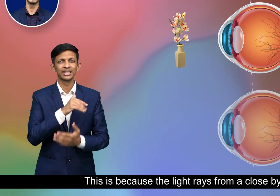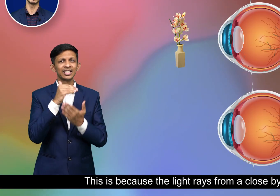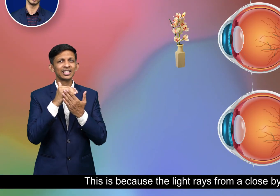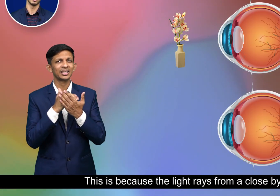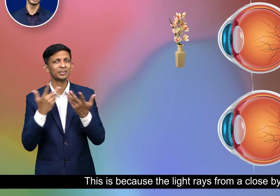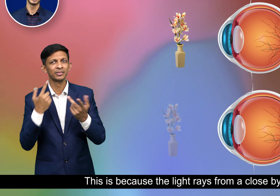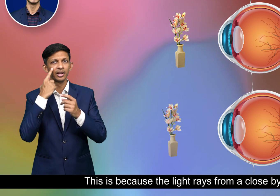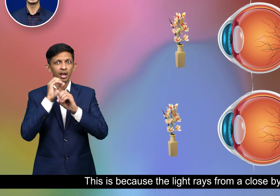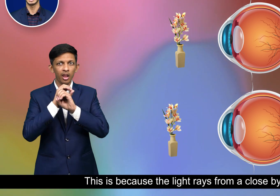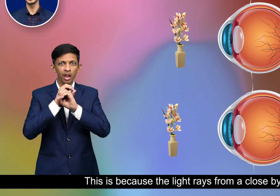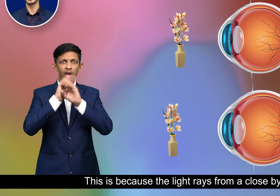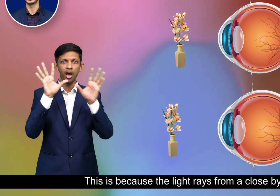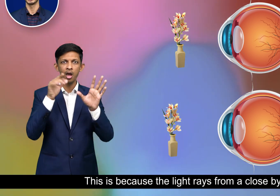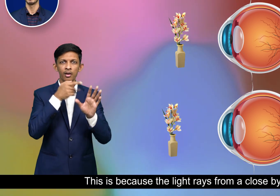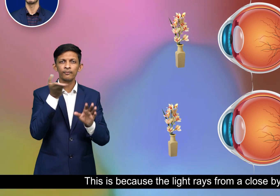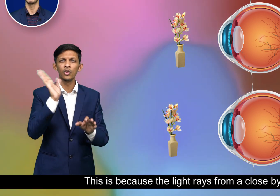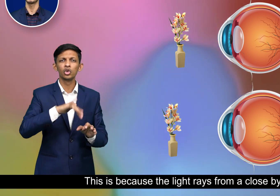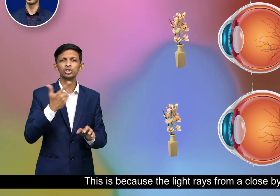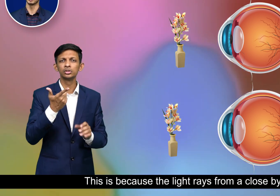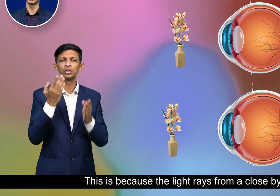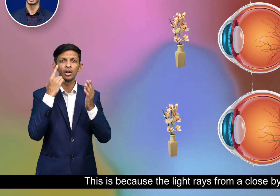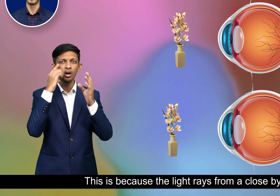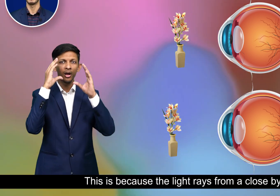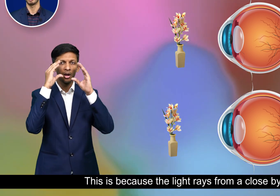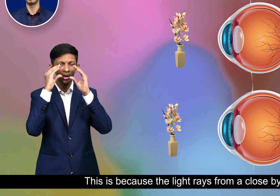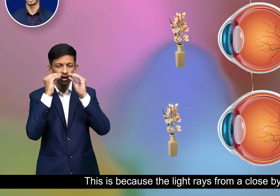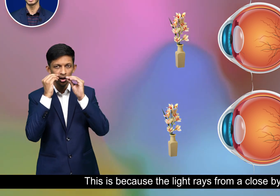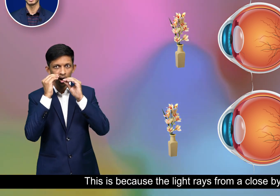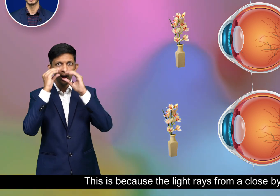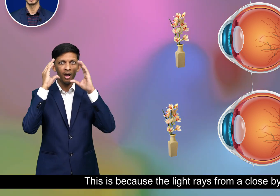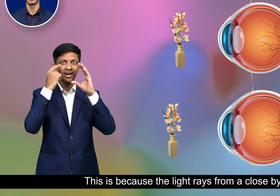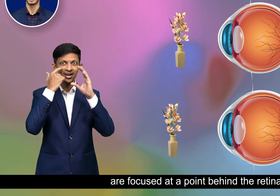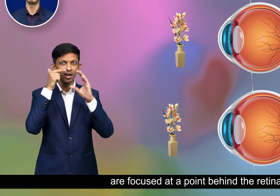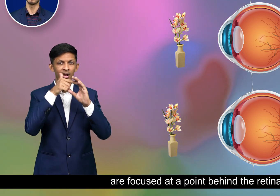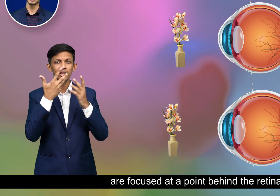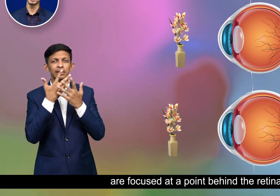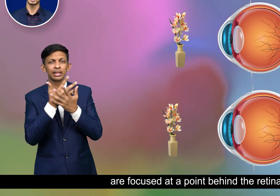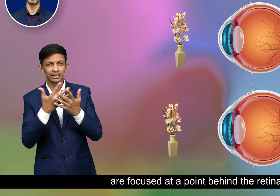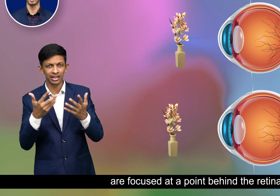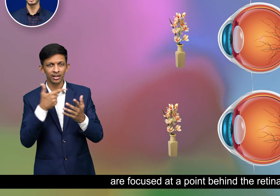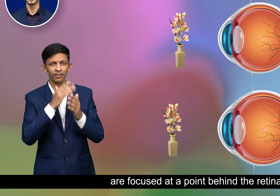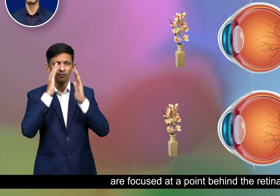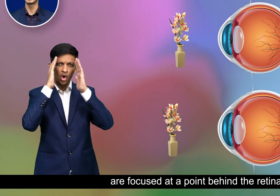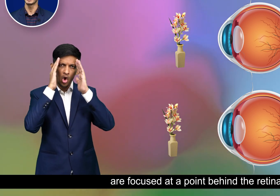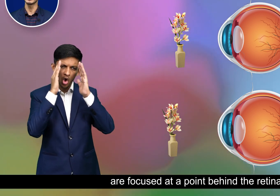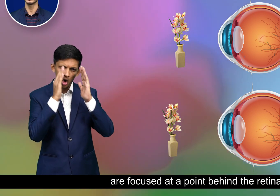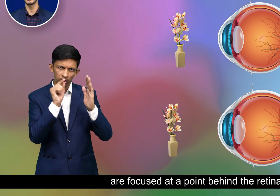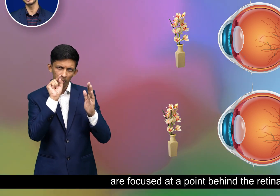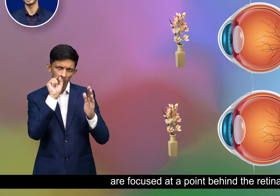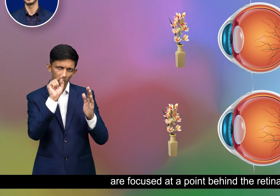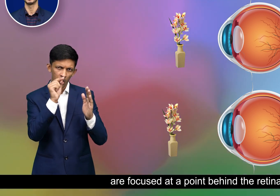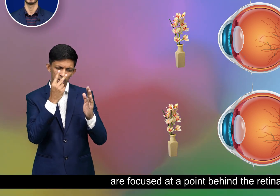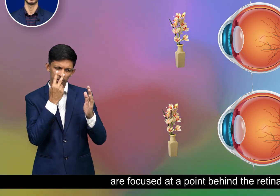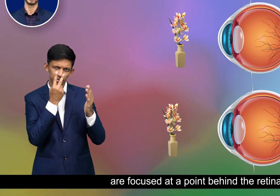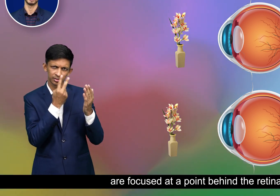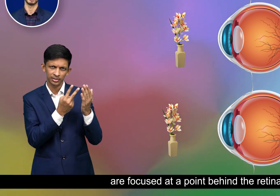This is because the light rays from a close by object are focused at a point behind the